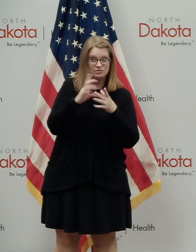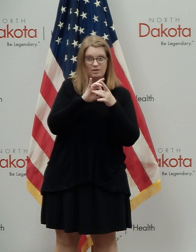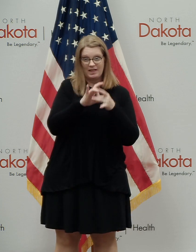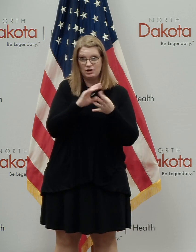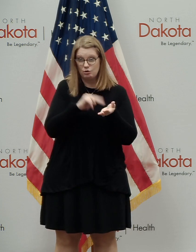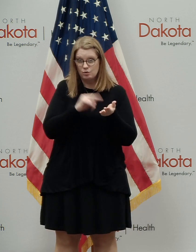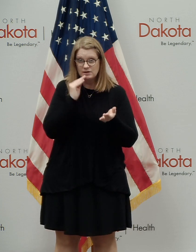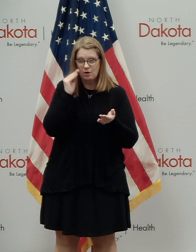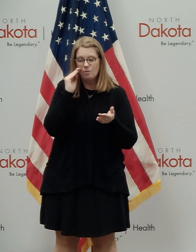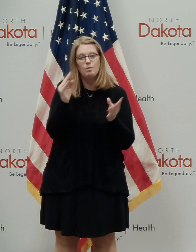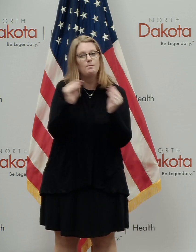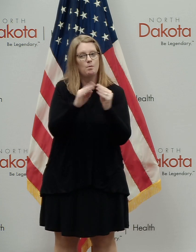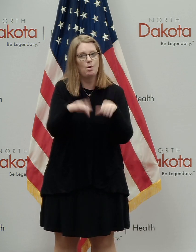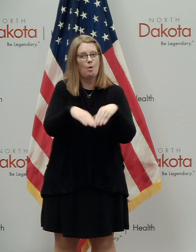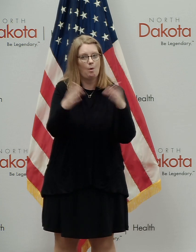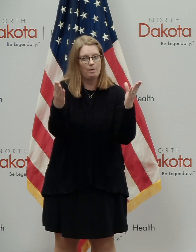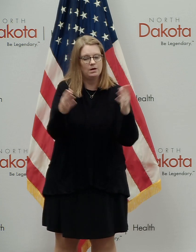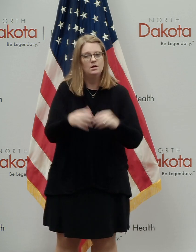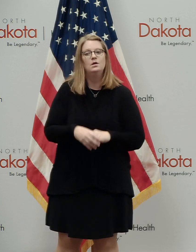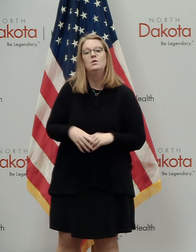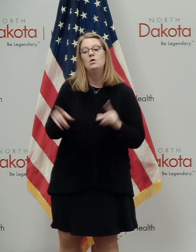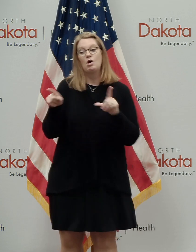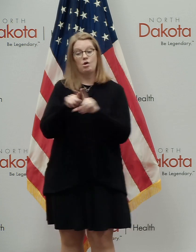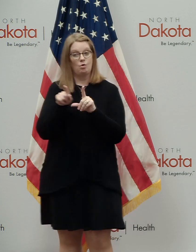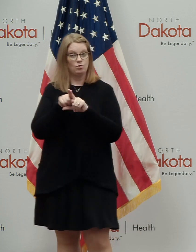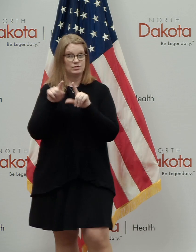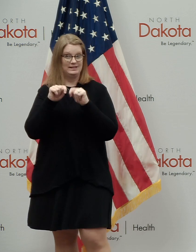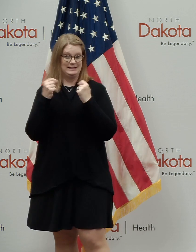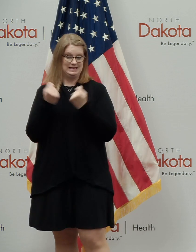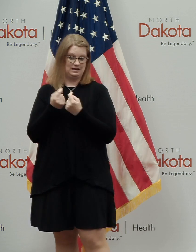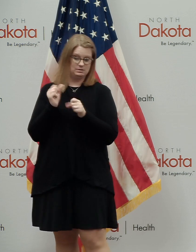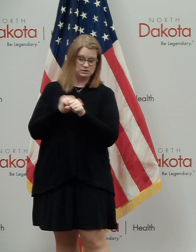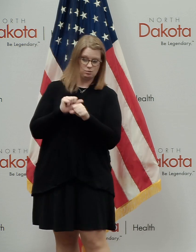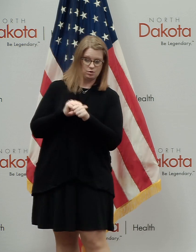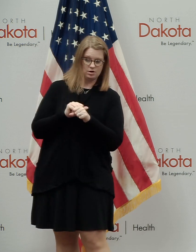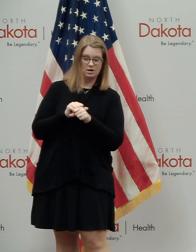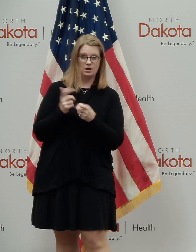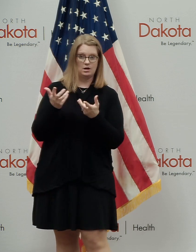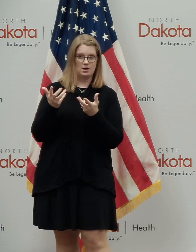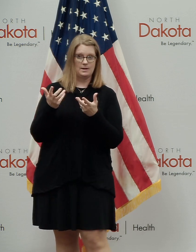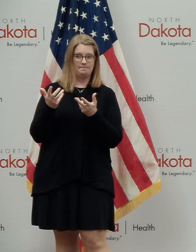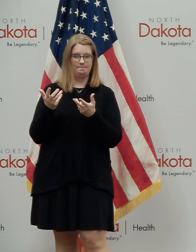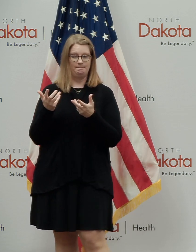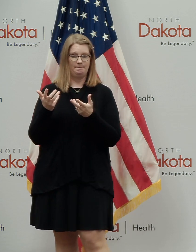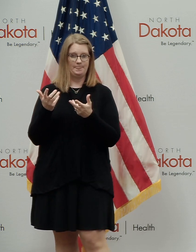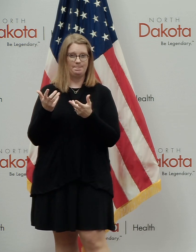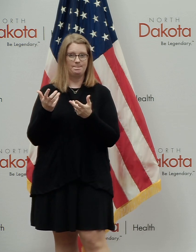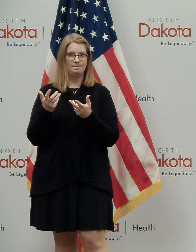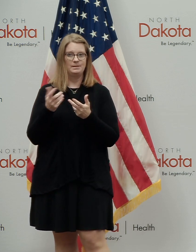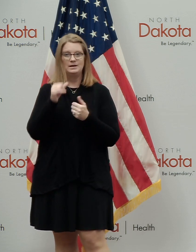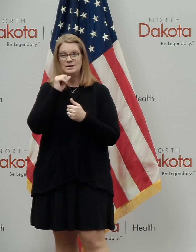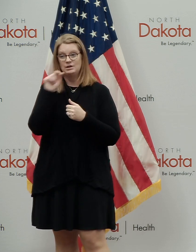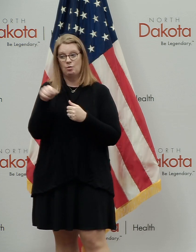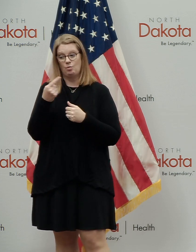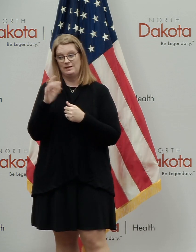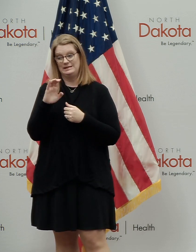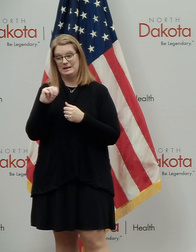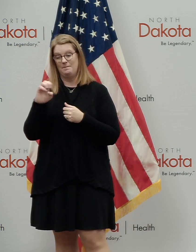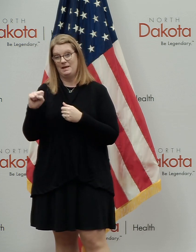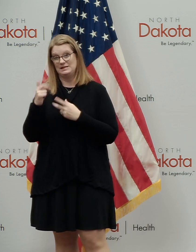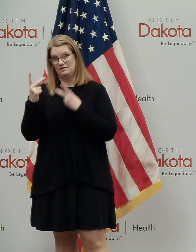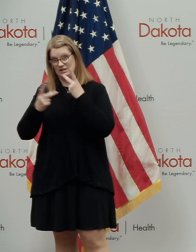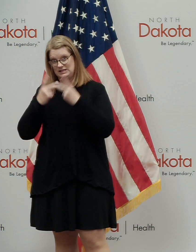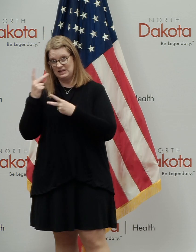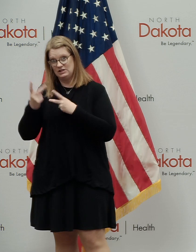visitation. Additionally, the team is working on, with long-term care in some facilities, not only the CMS